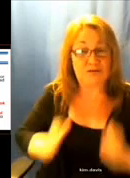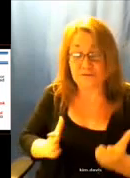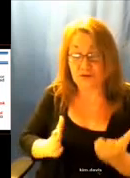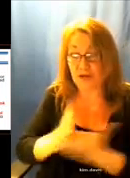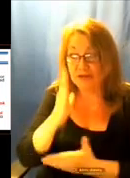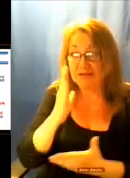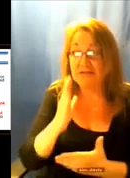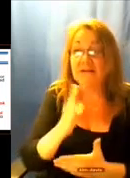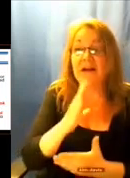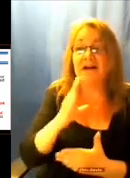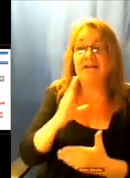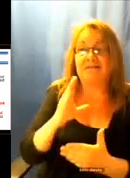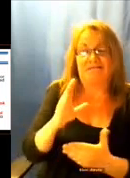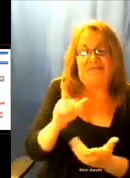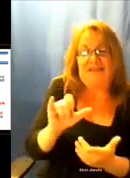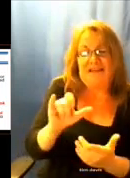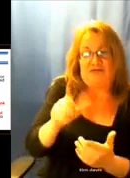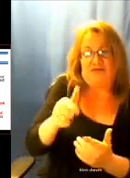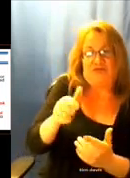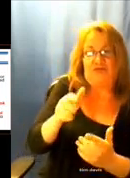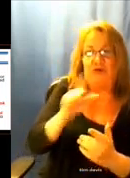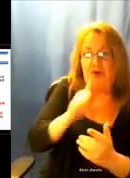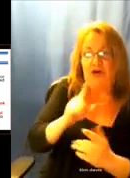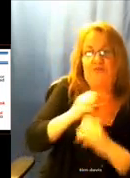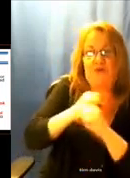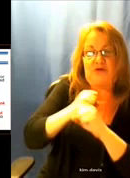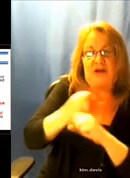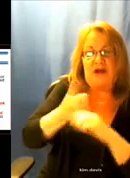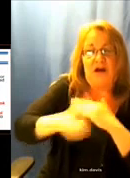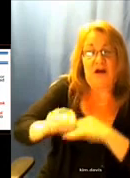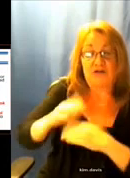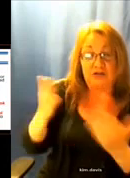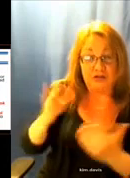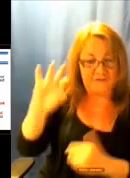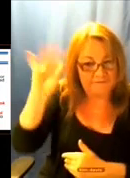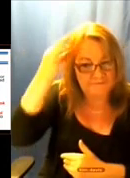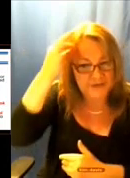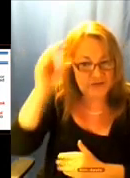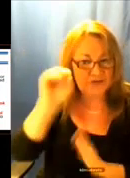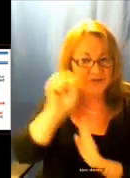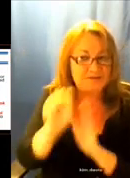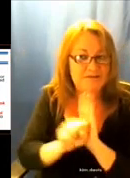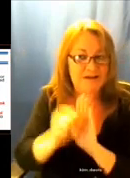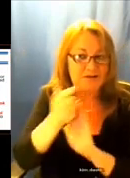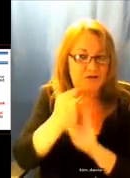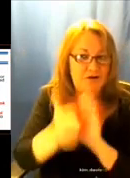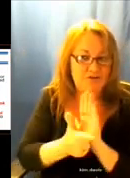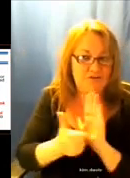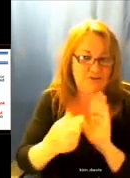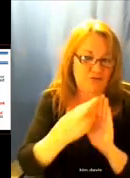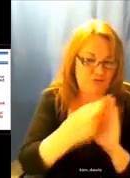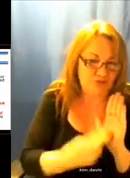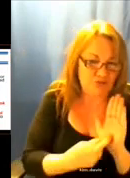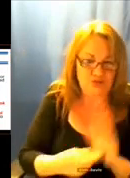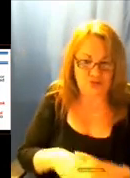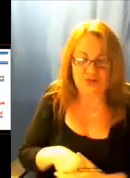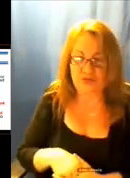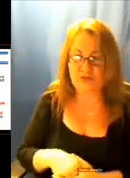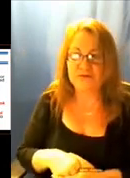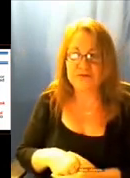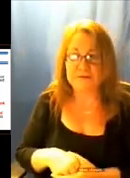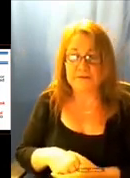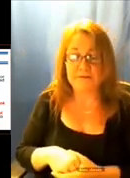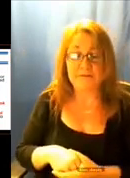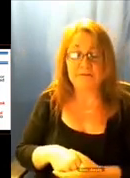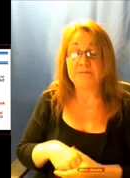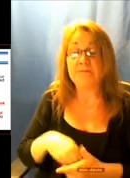This is designed to help you on how to let you know of you as a consumer, your rights, how to protect yourself